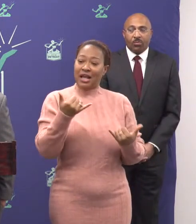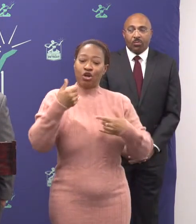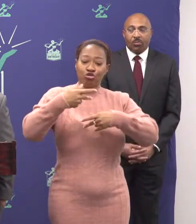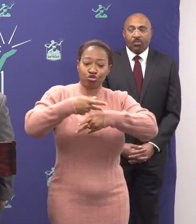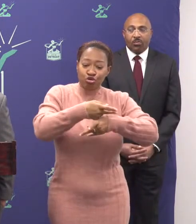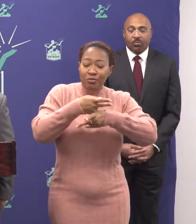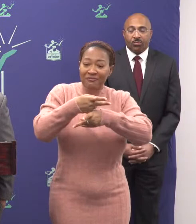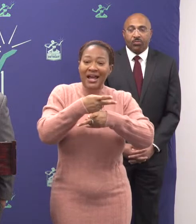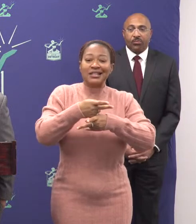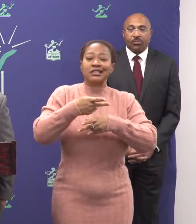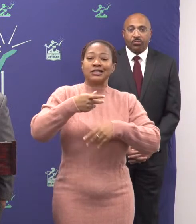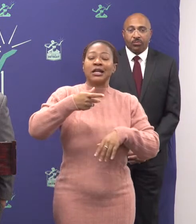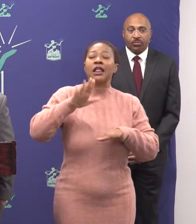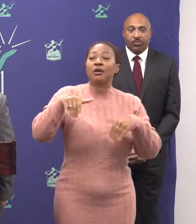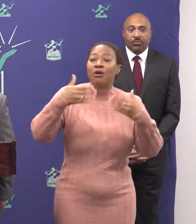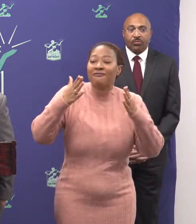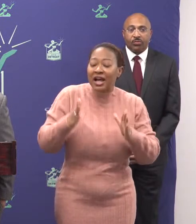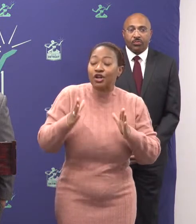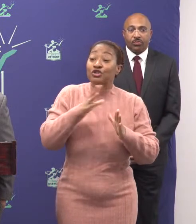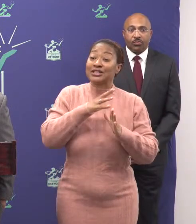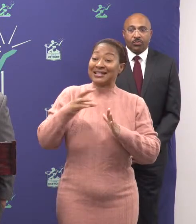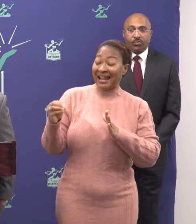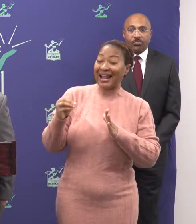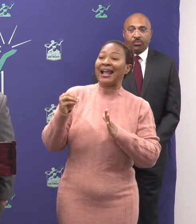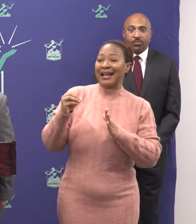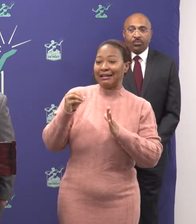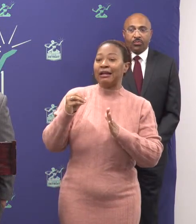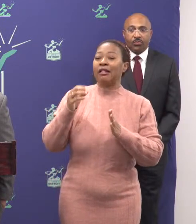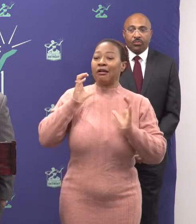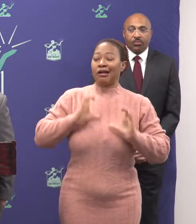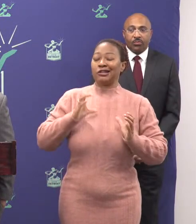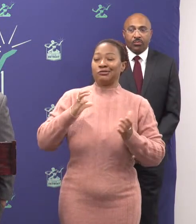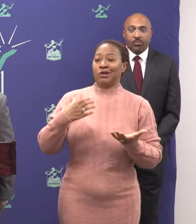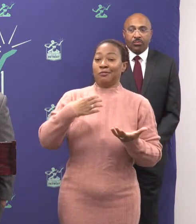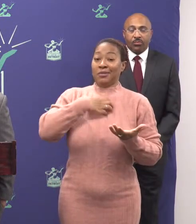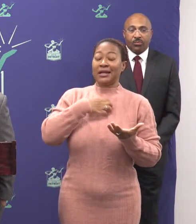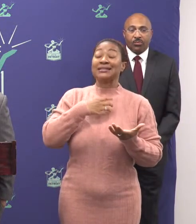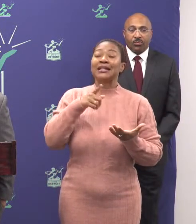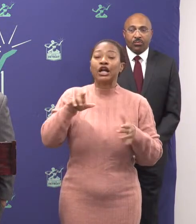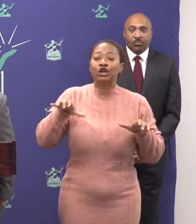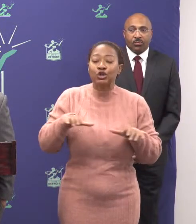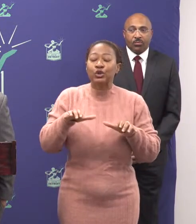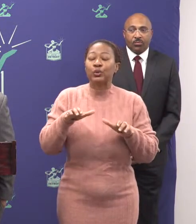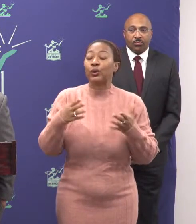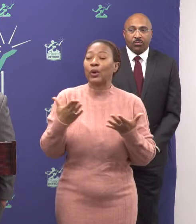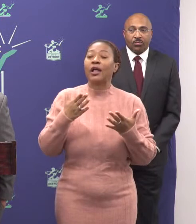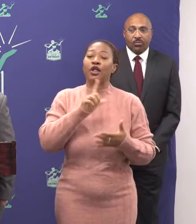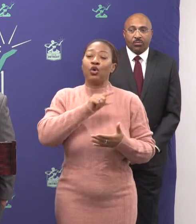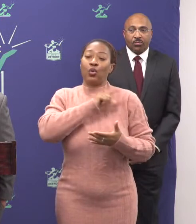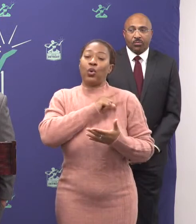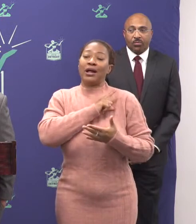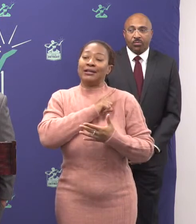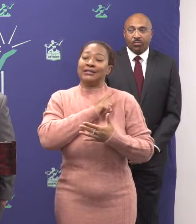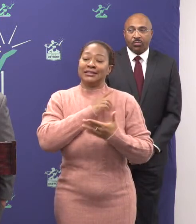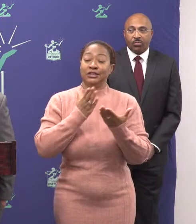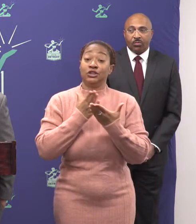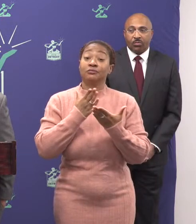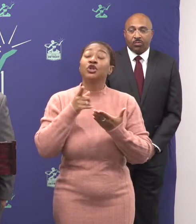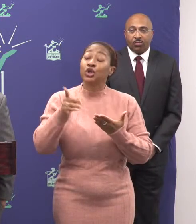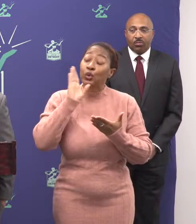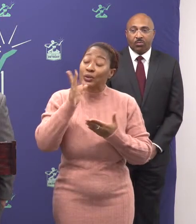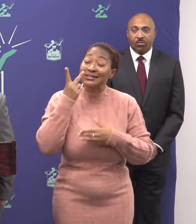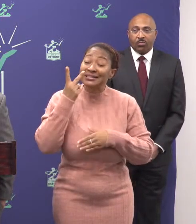the providers, and DDOT is doing the quality assurance, and that's why I believe you're going to see it get